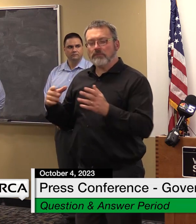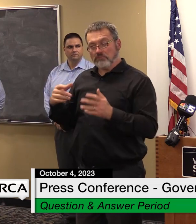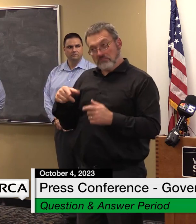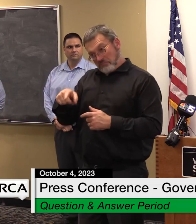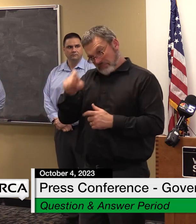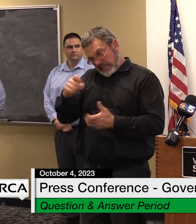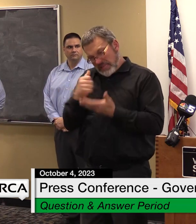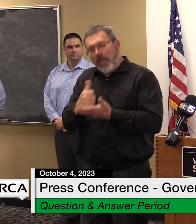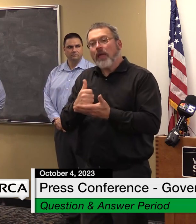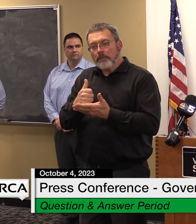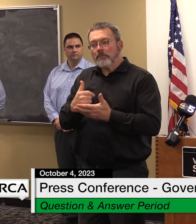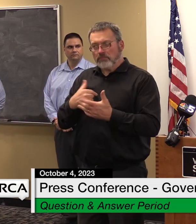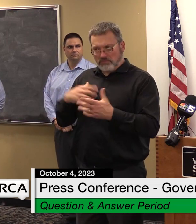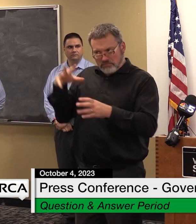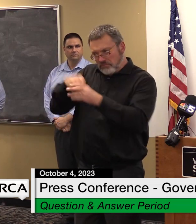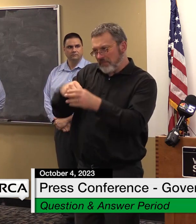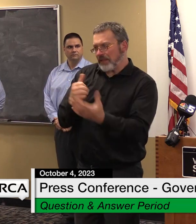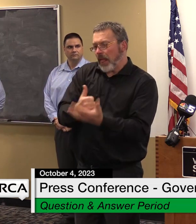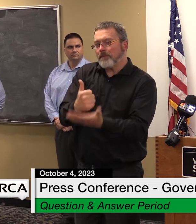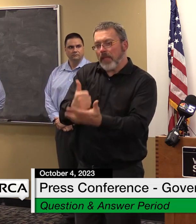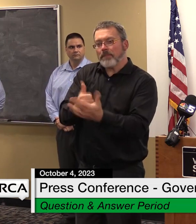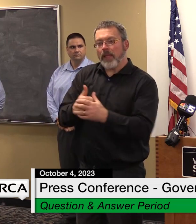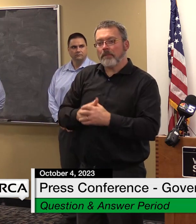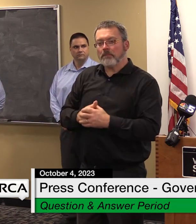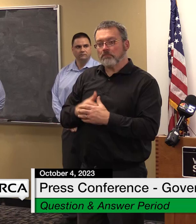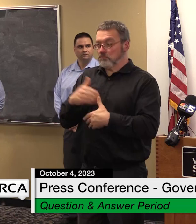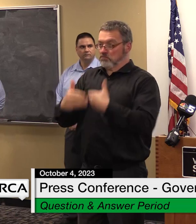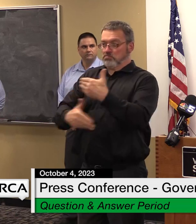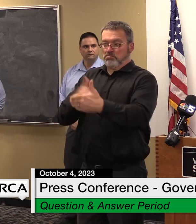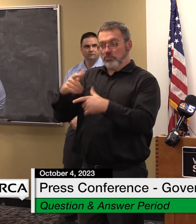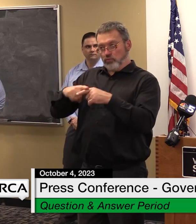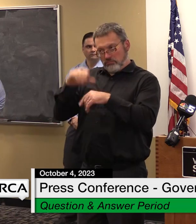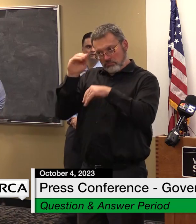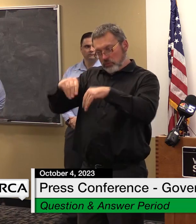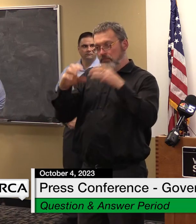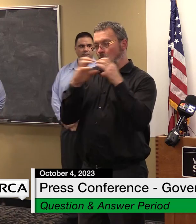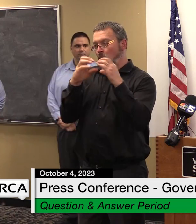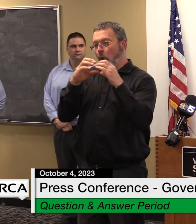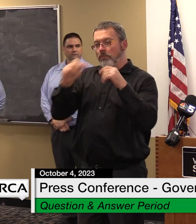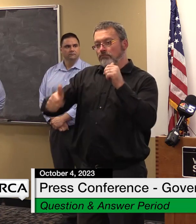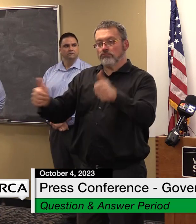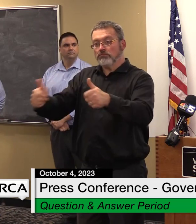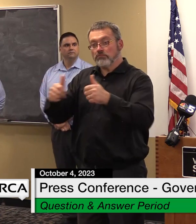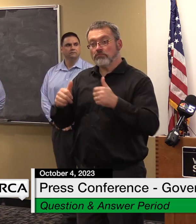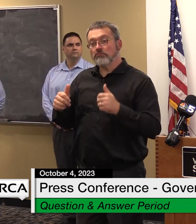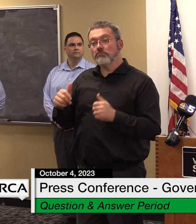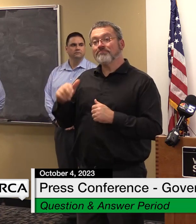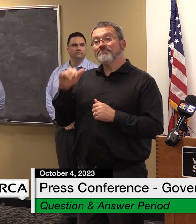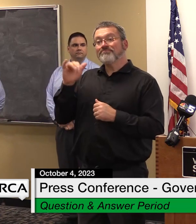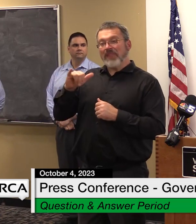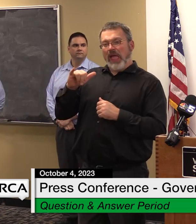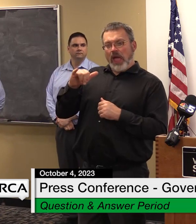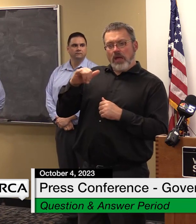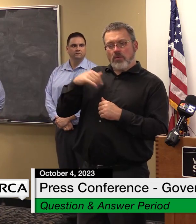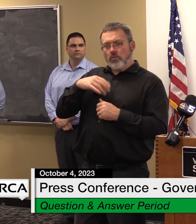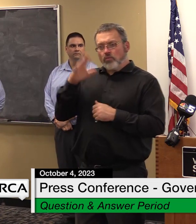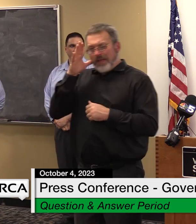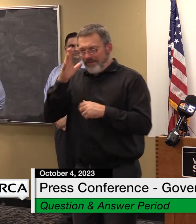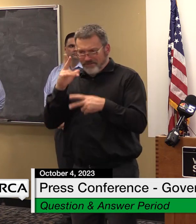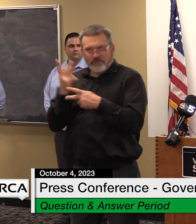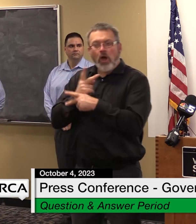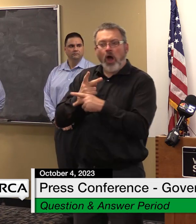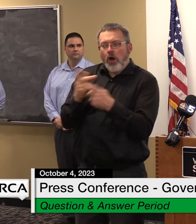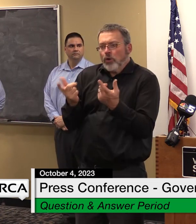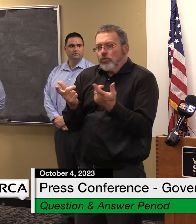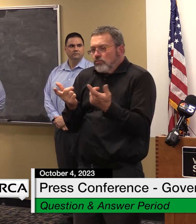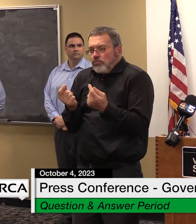with the mobile home units. So we now have a footprint. We've drawn out our